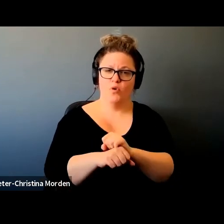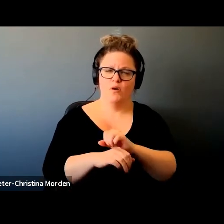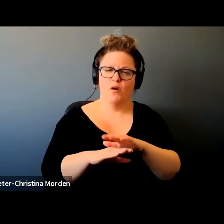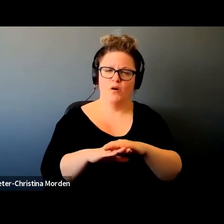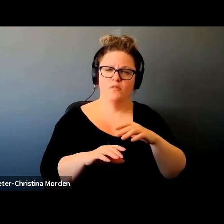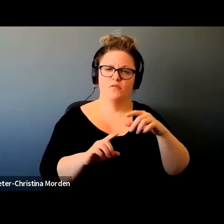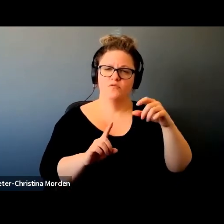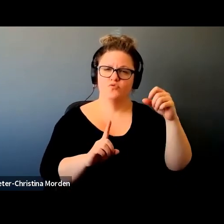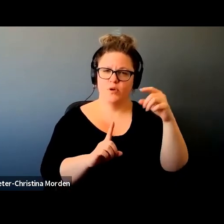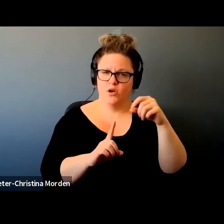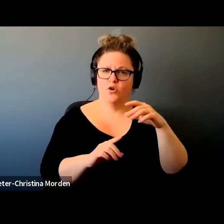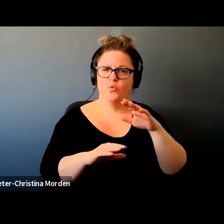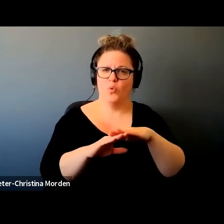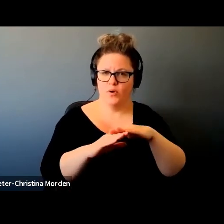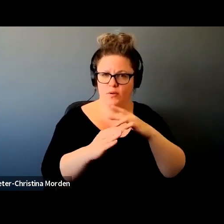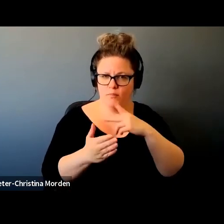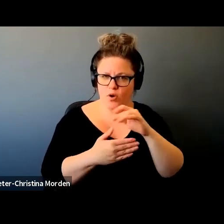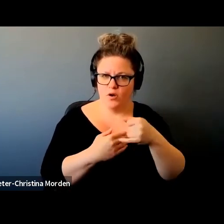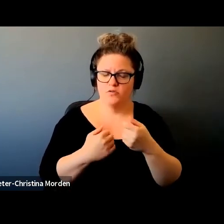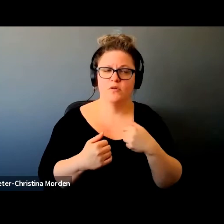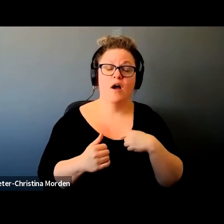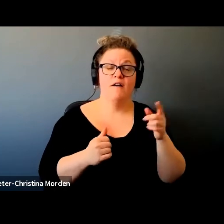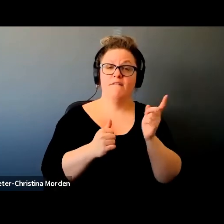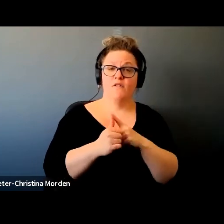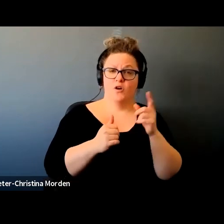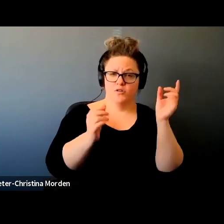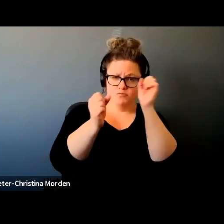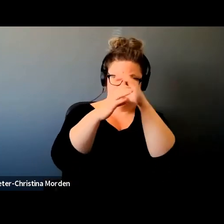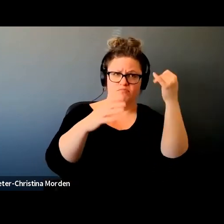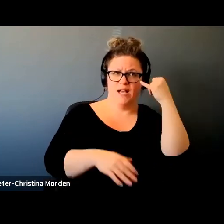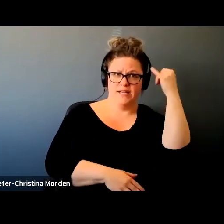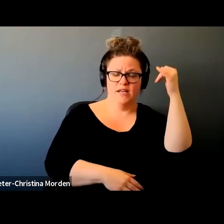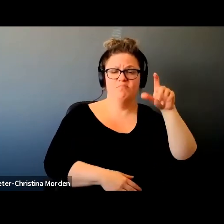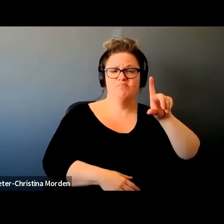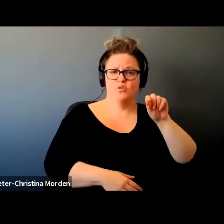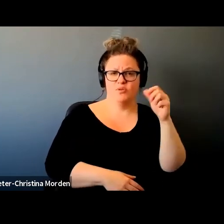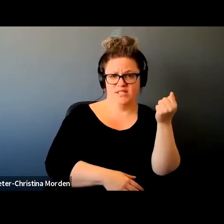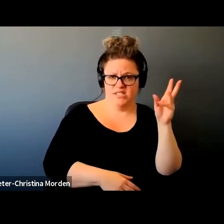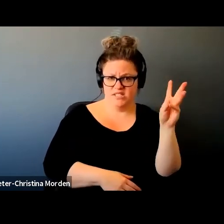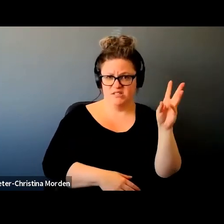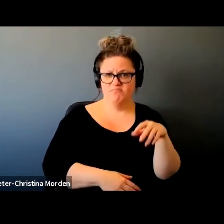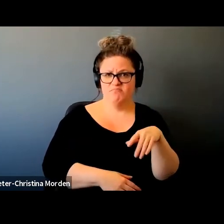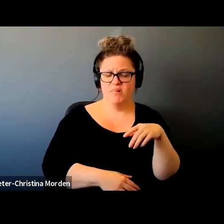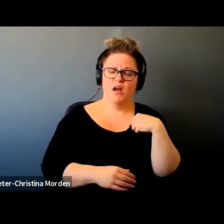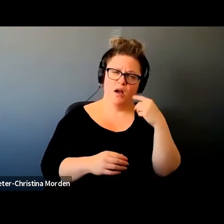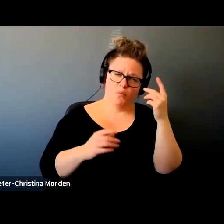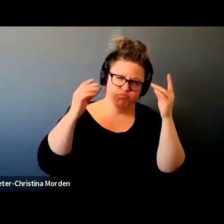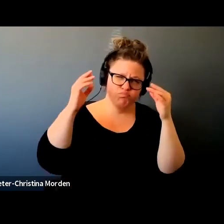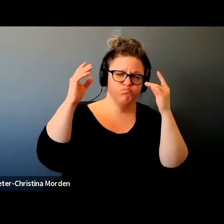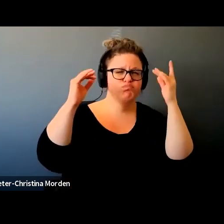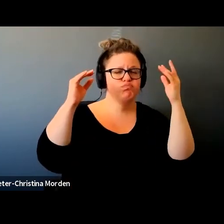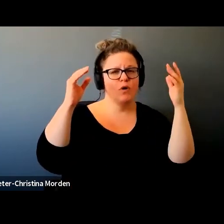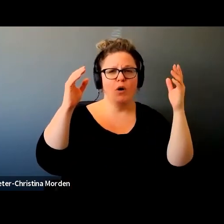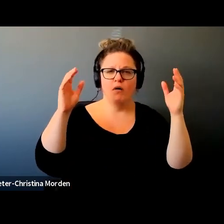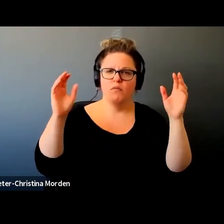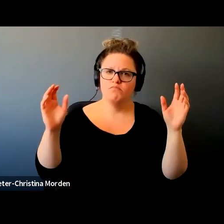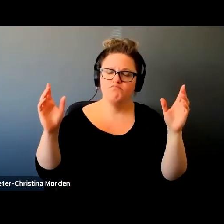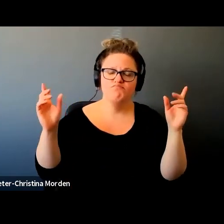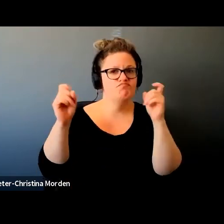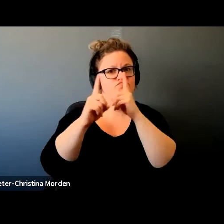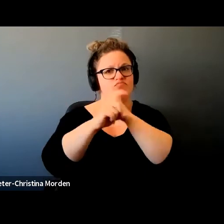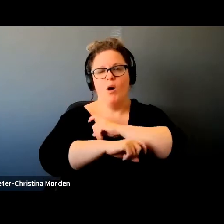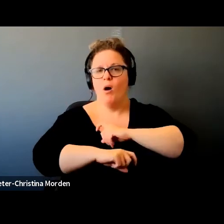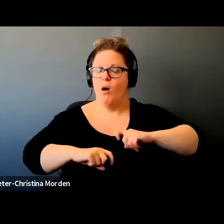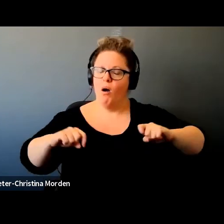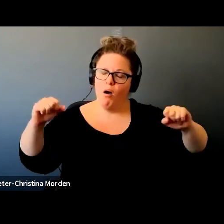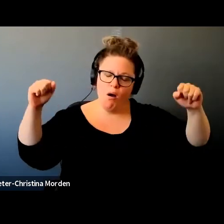first conceptualized it in 2016, and I had imaginings with bells and whistles and a whole